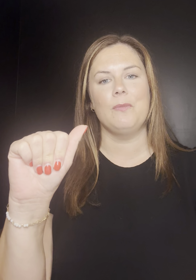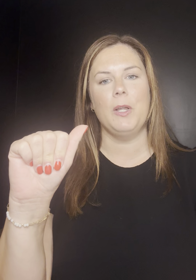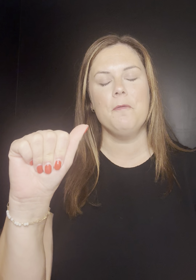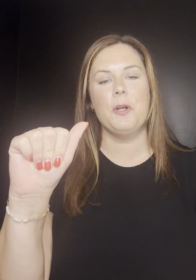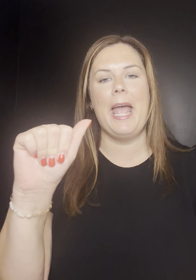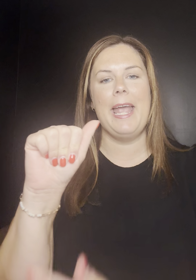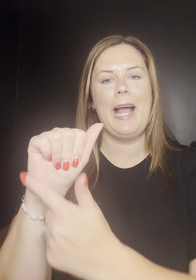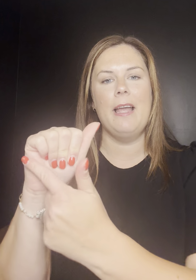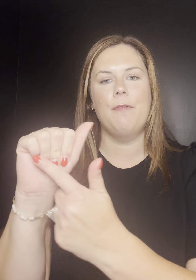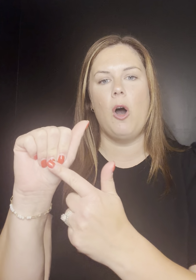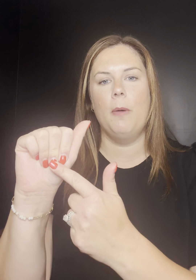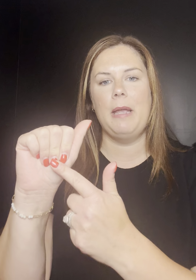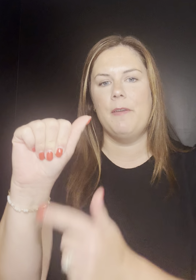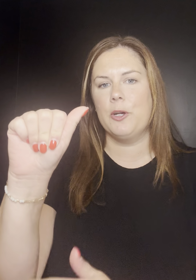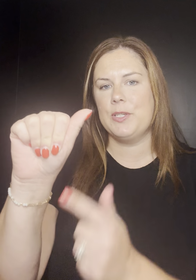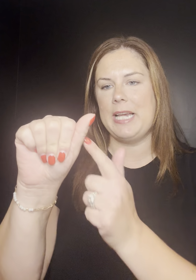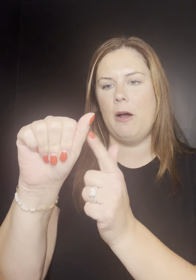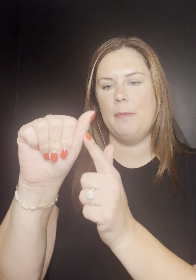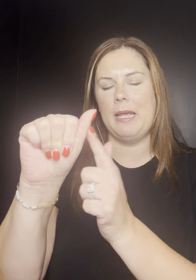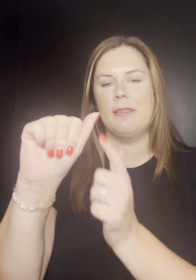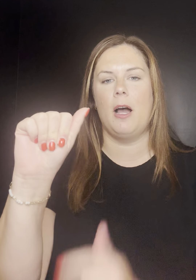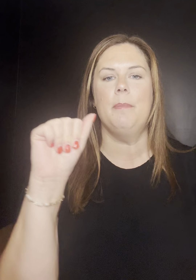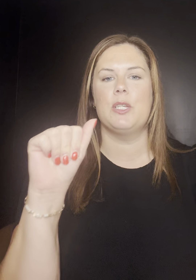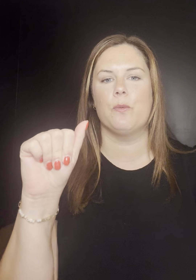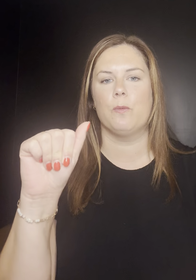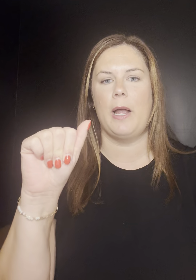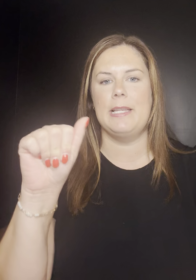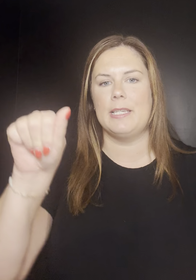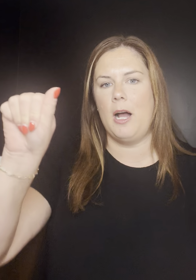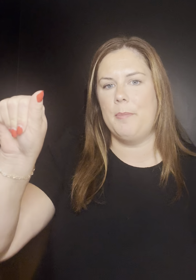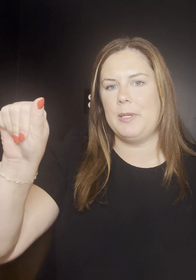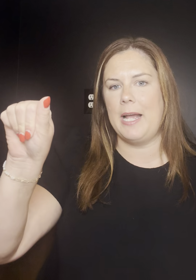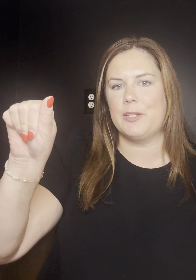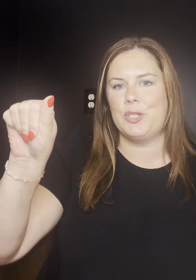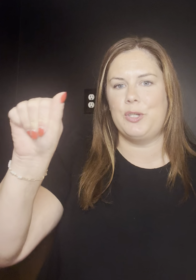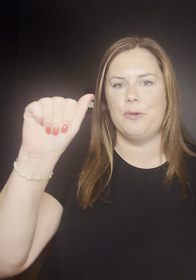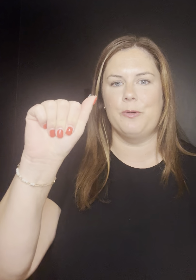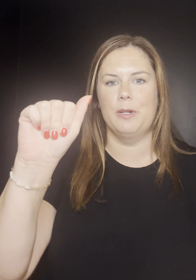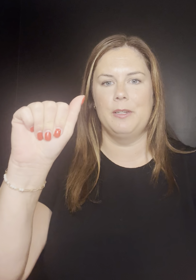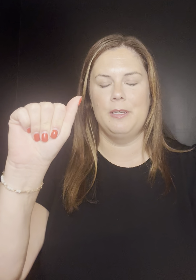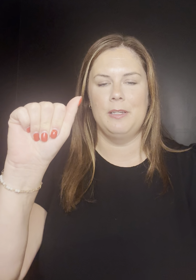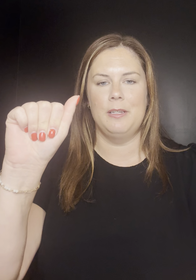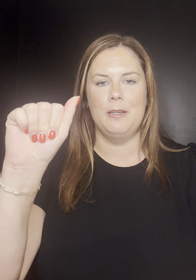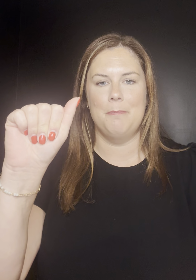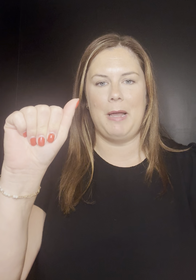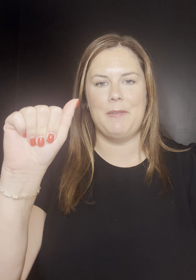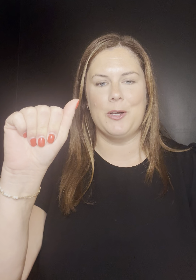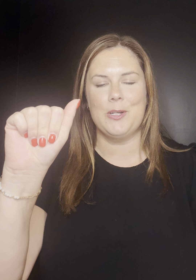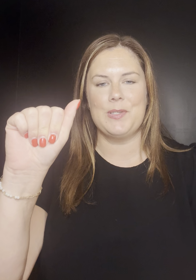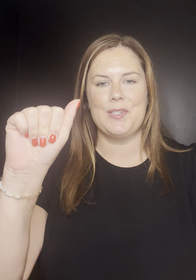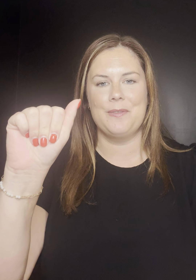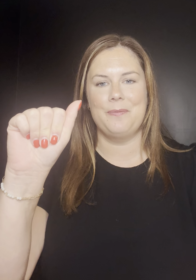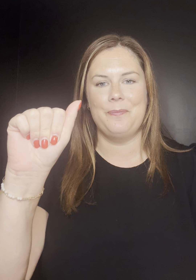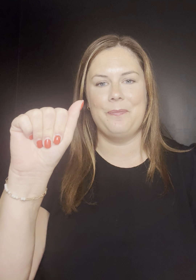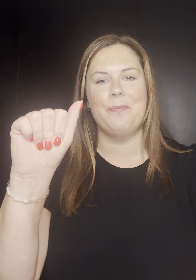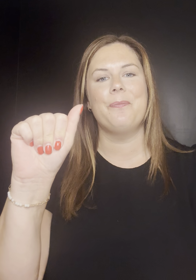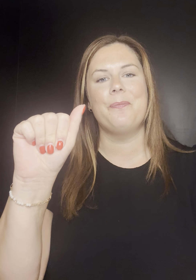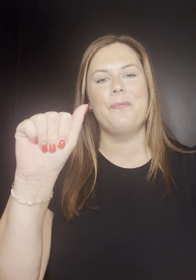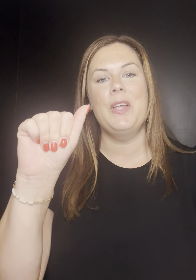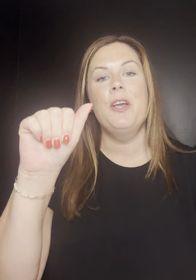For A, I have all my fingers down and my thumb is right up next to my fingers.